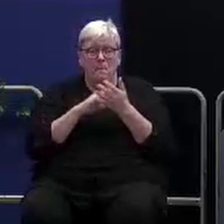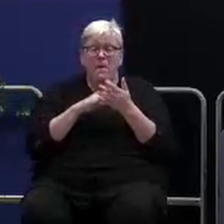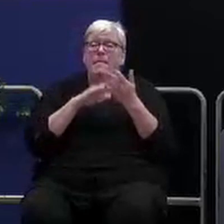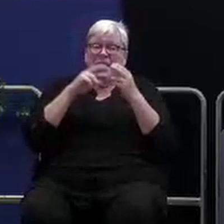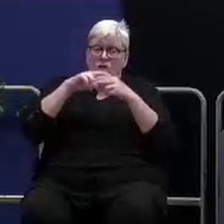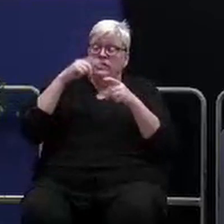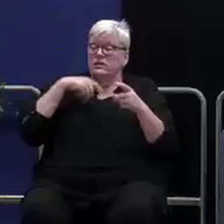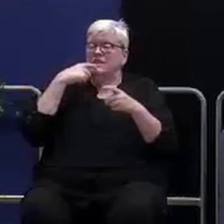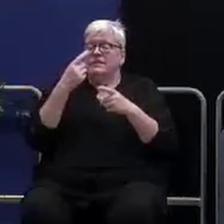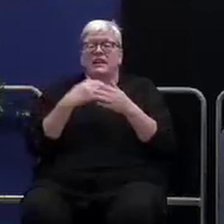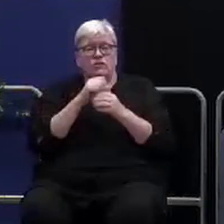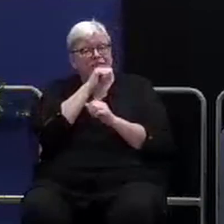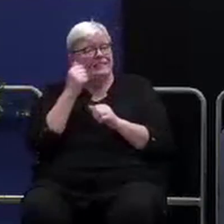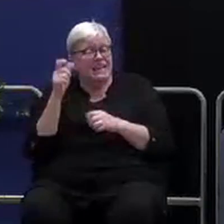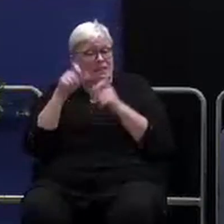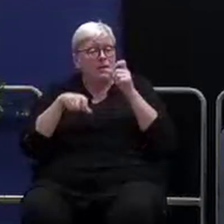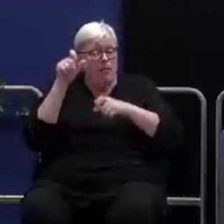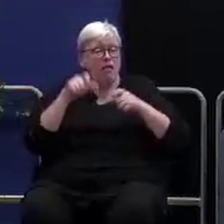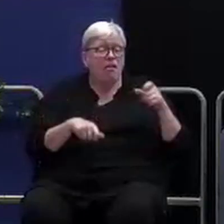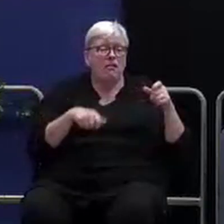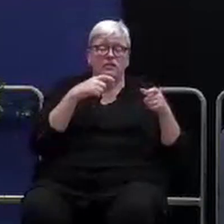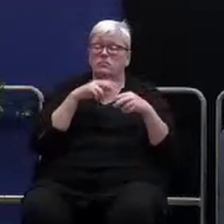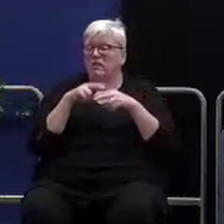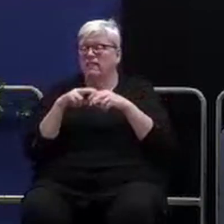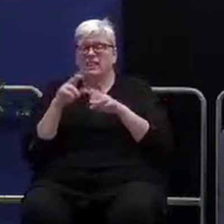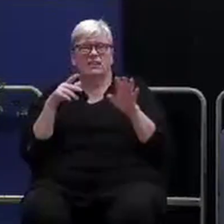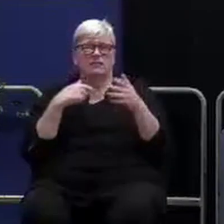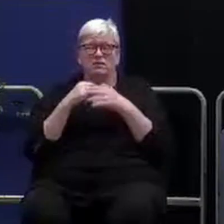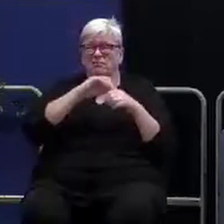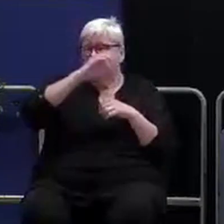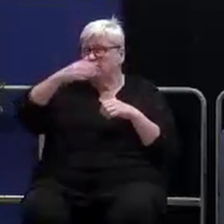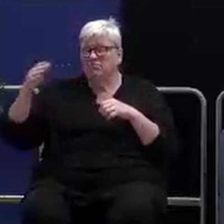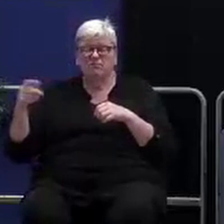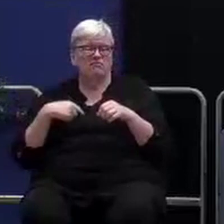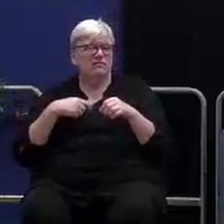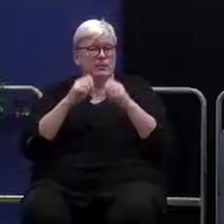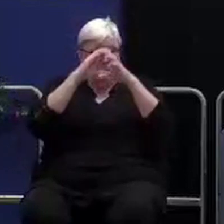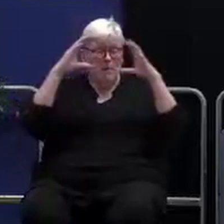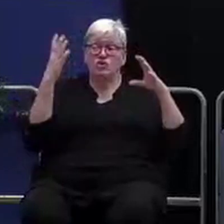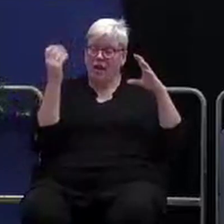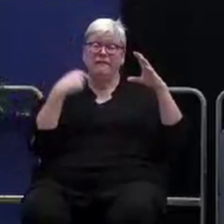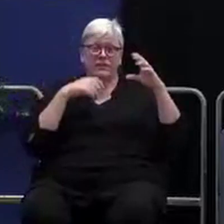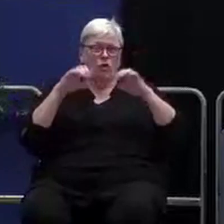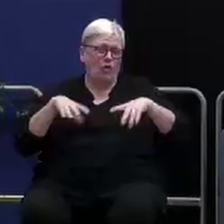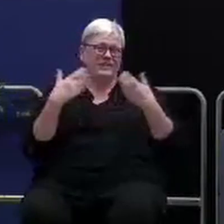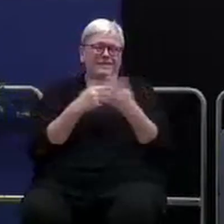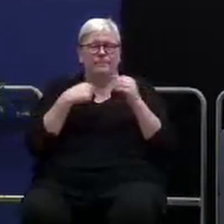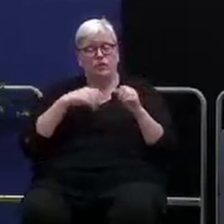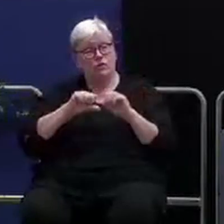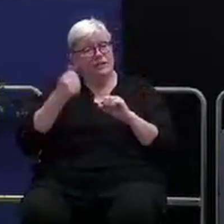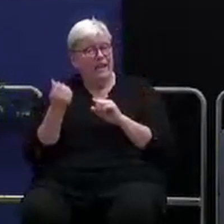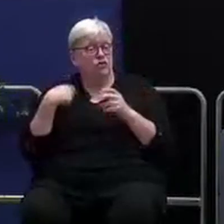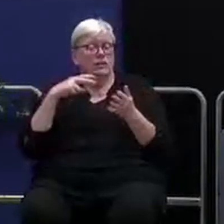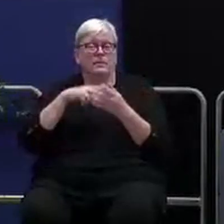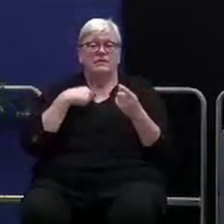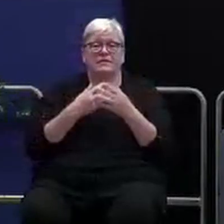her account, kind people. Their farm was not a farm, simply a suburban outpost, but there's a picture, now lost, of her standing next to them, wheat or